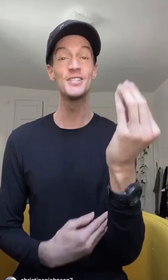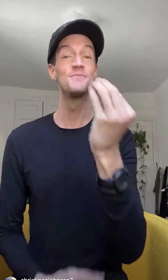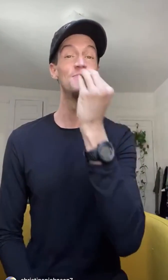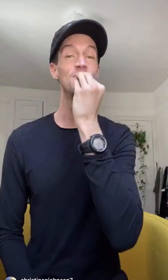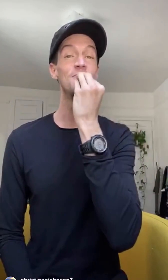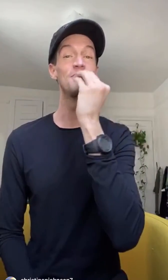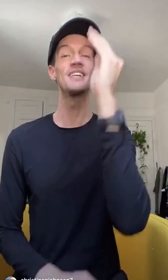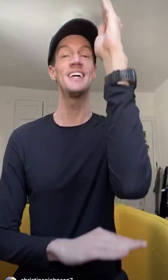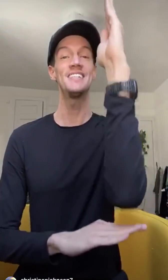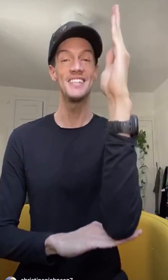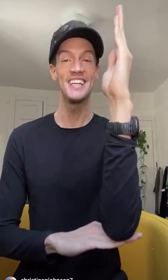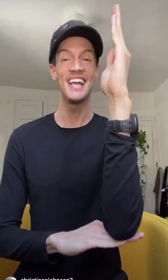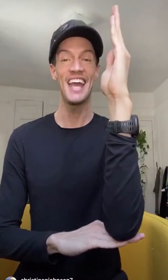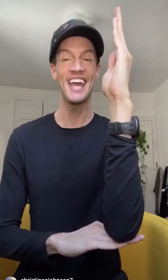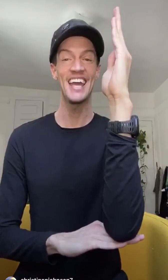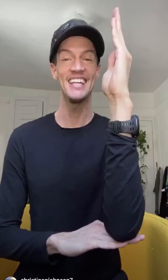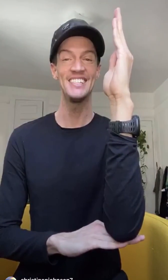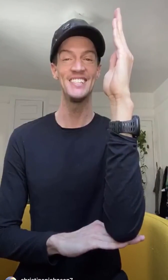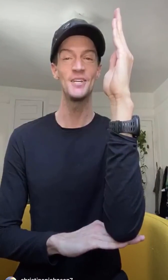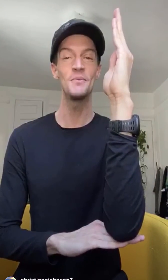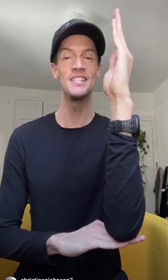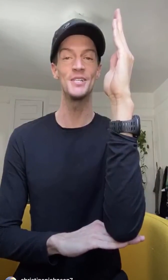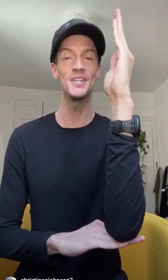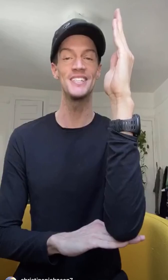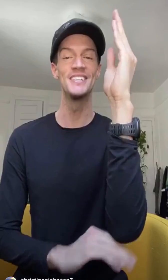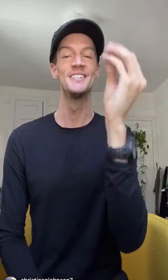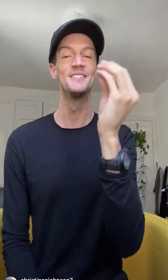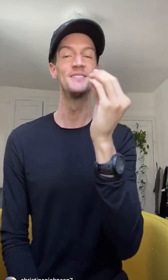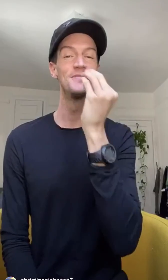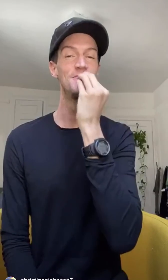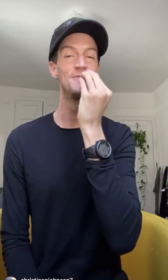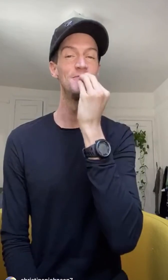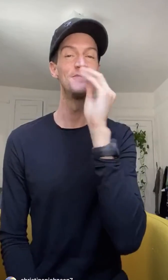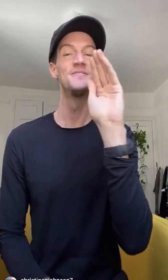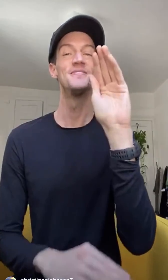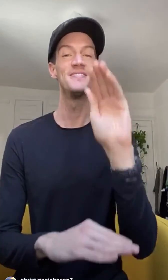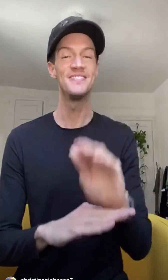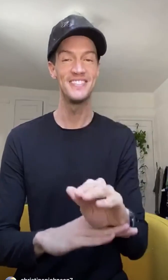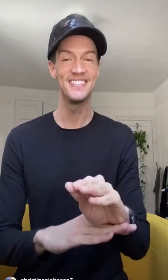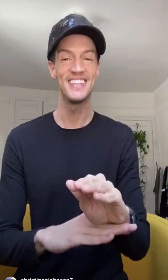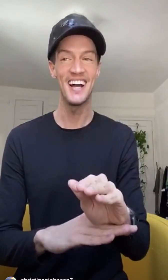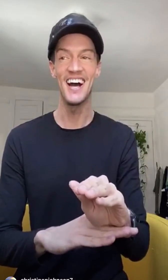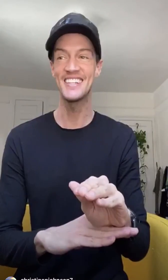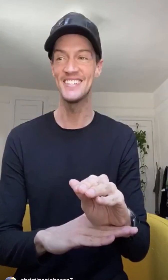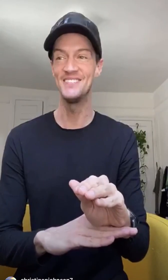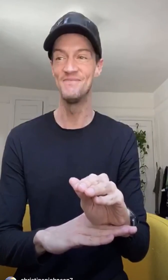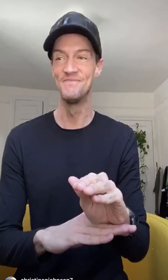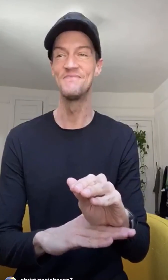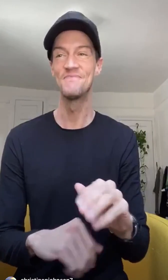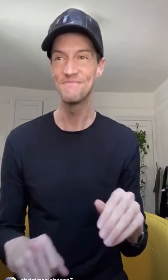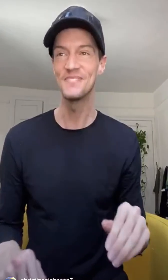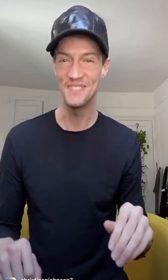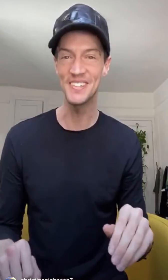These days, I feel like the meals are just all the time. Whenever you're hungry, you just go eat a meal. But it's good to